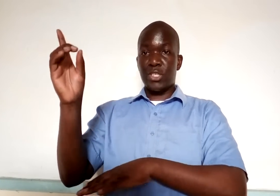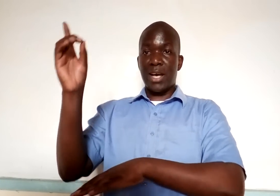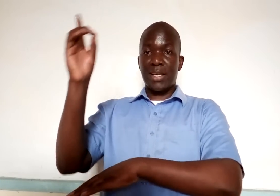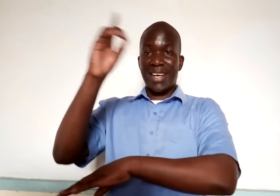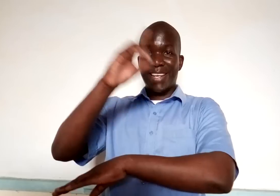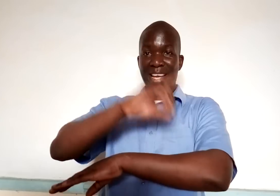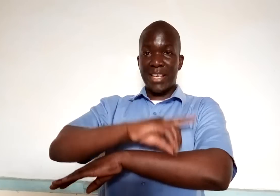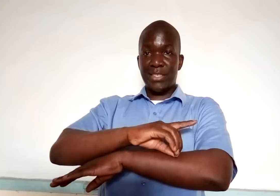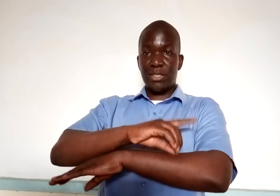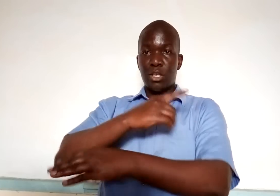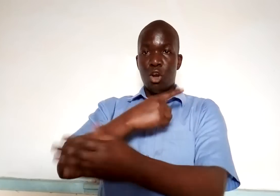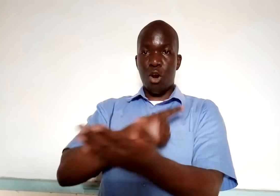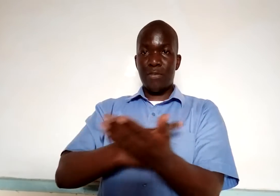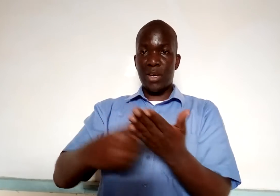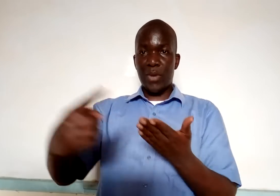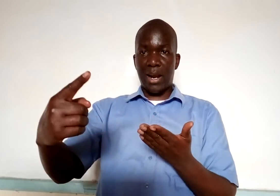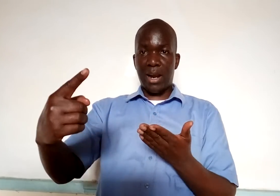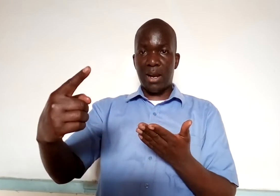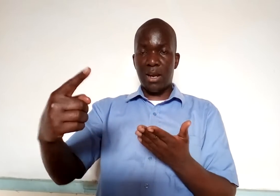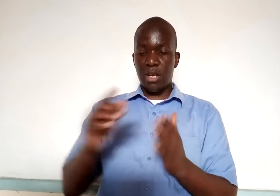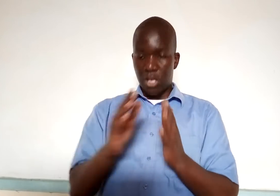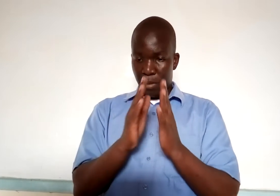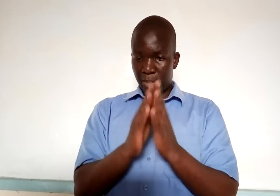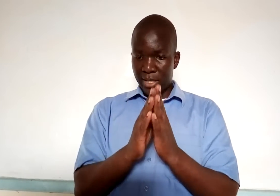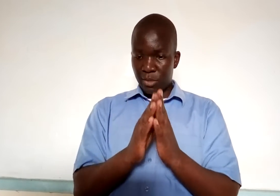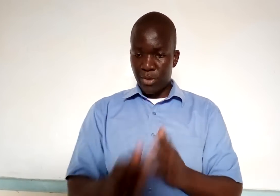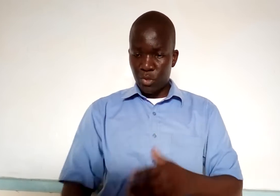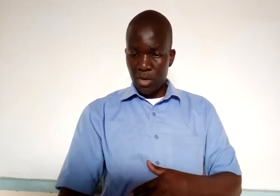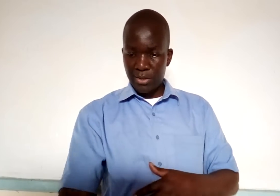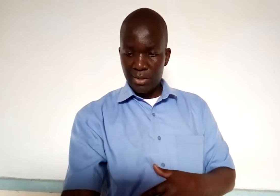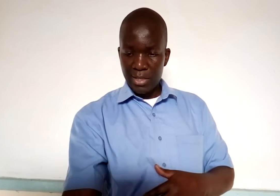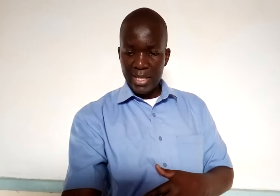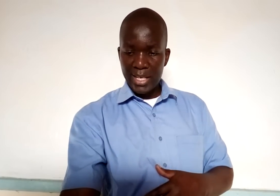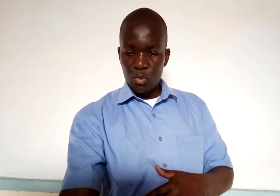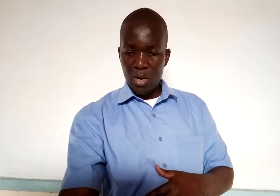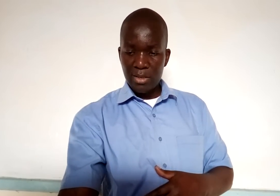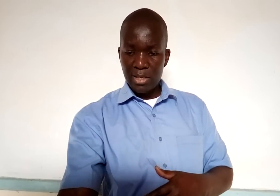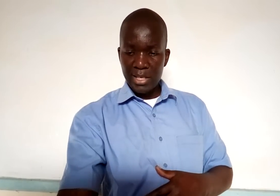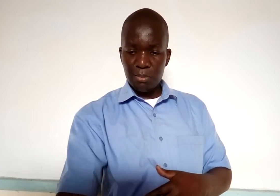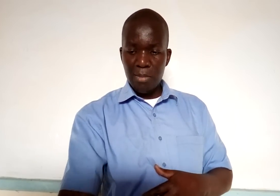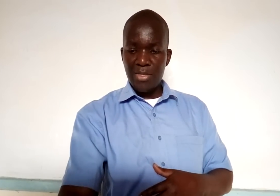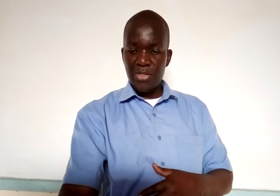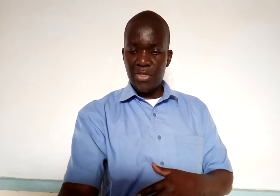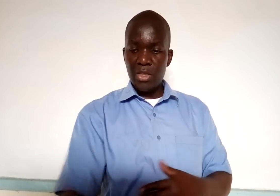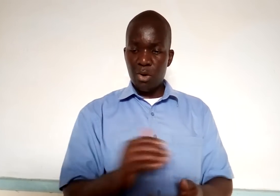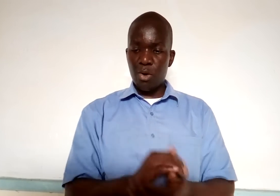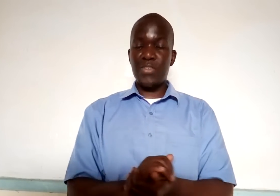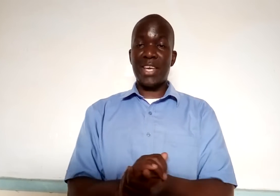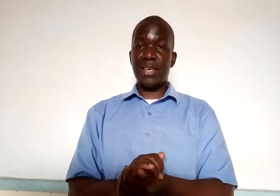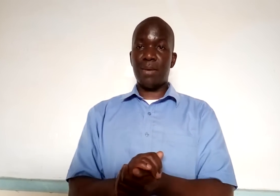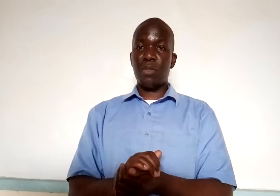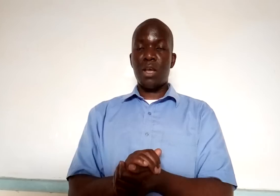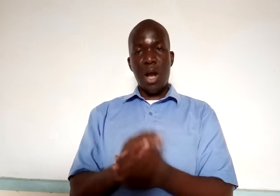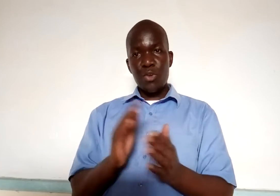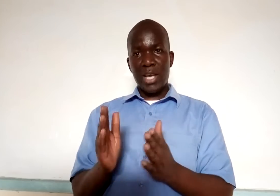are days of the week. Practice with those ones. The next one is month of the year. How do you sign